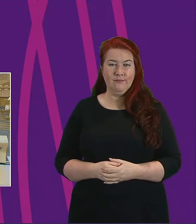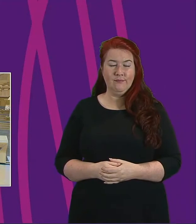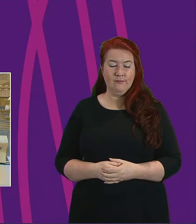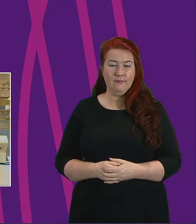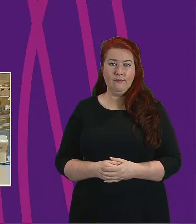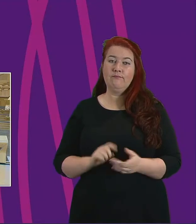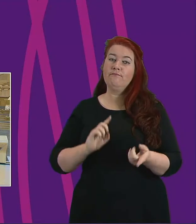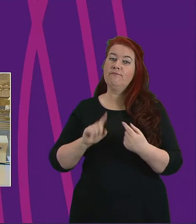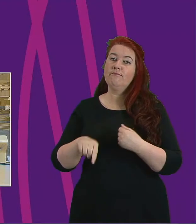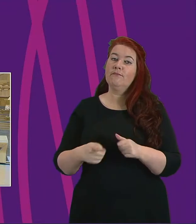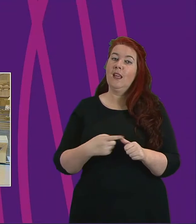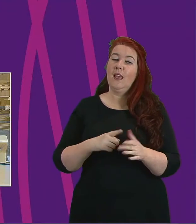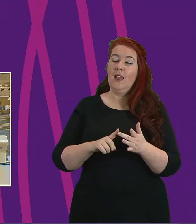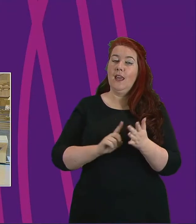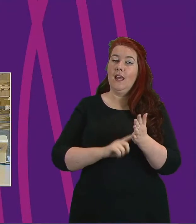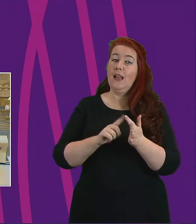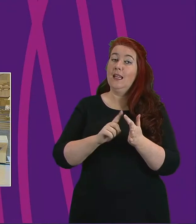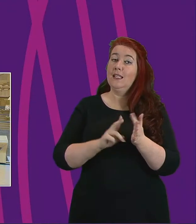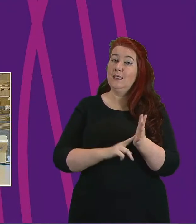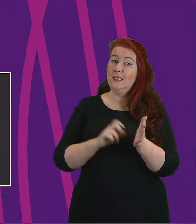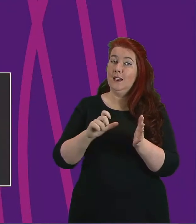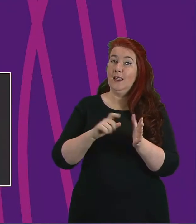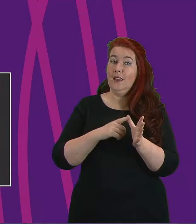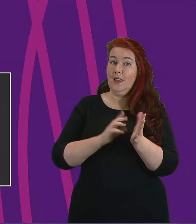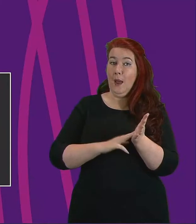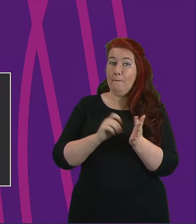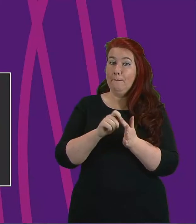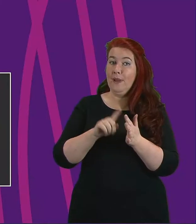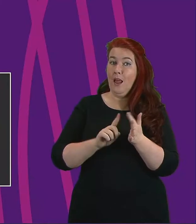Aileen Campbell is joining us remotely.